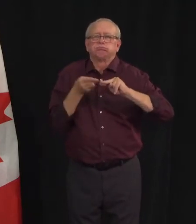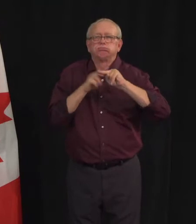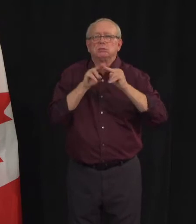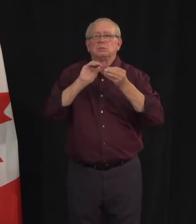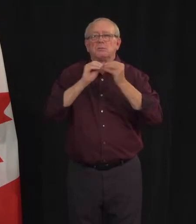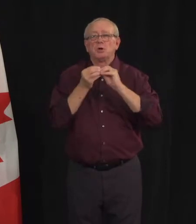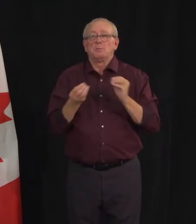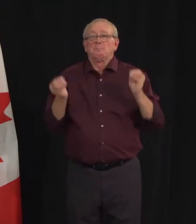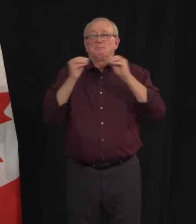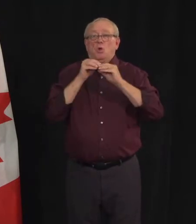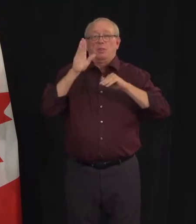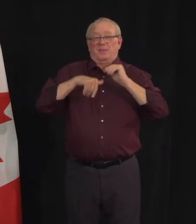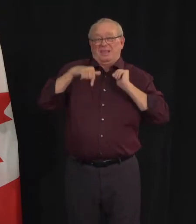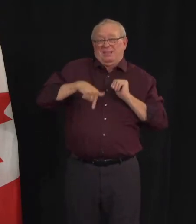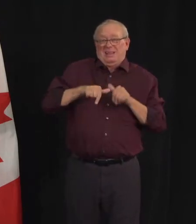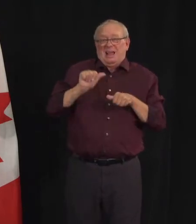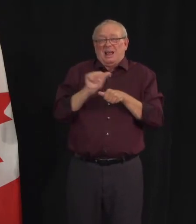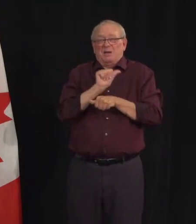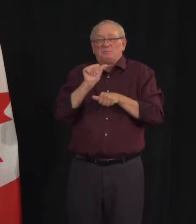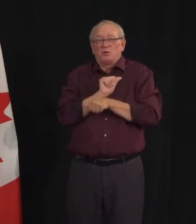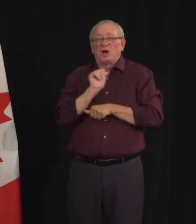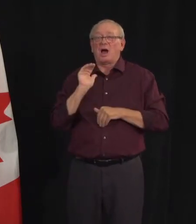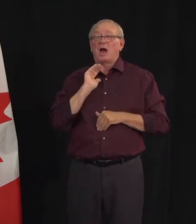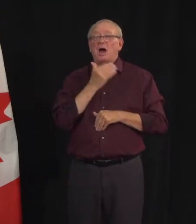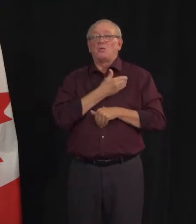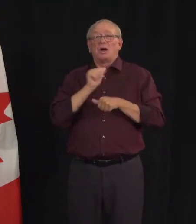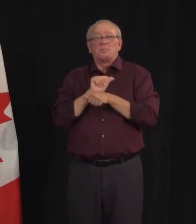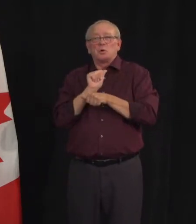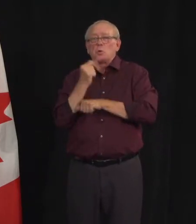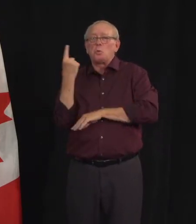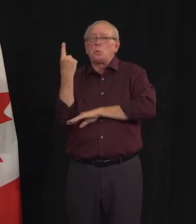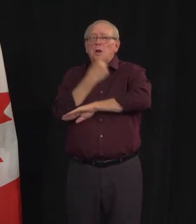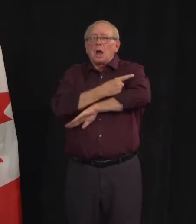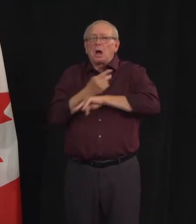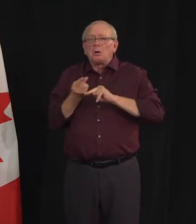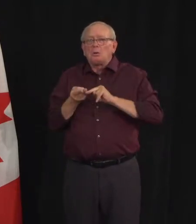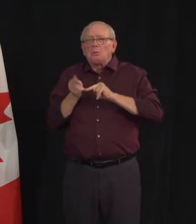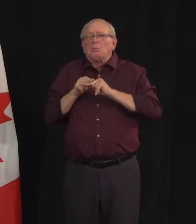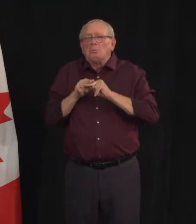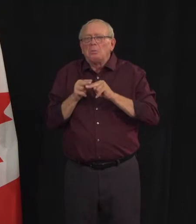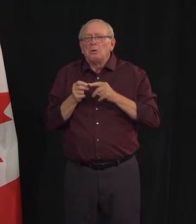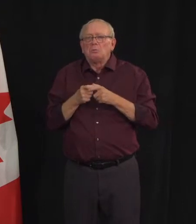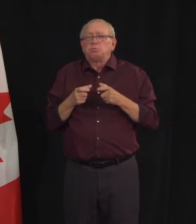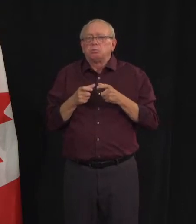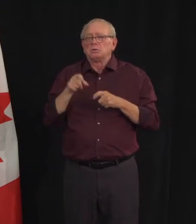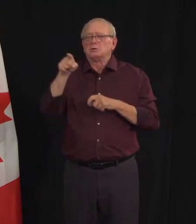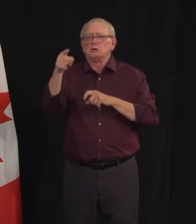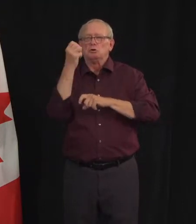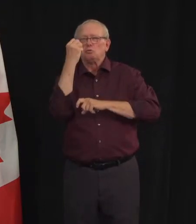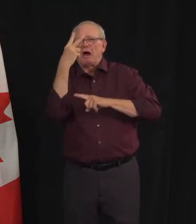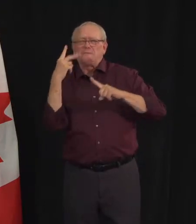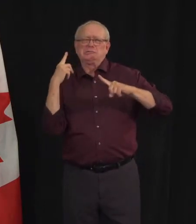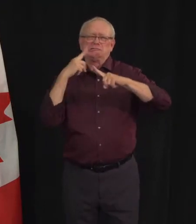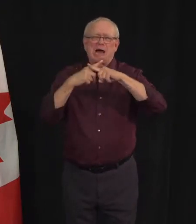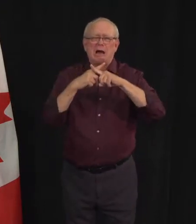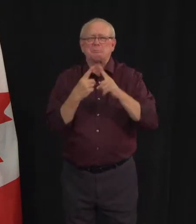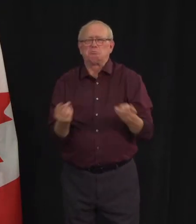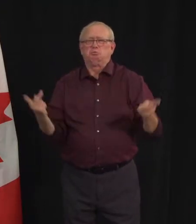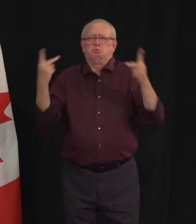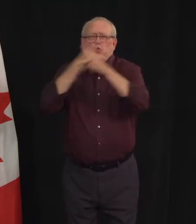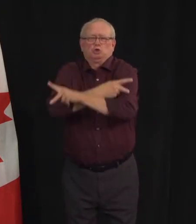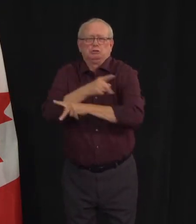more than 12 times our new daily case rate. It is also encouraging to look at some examples of